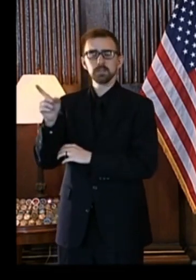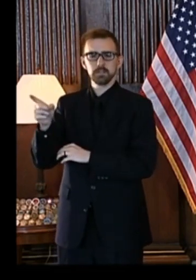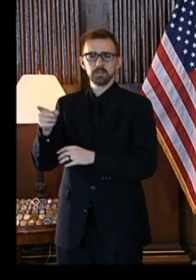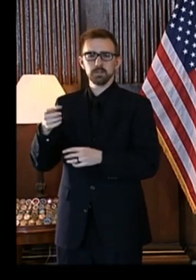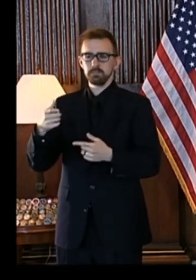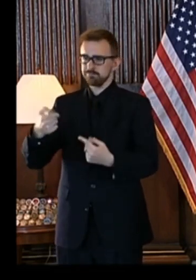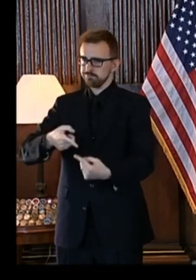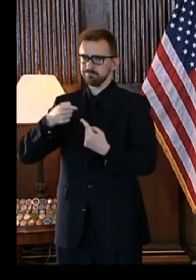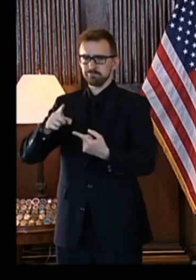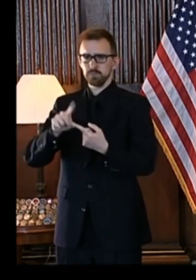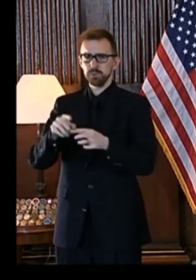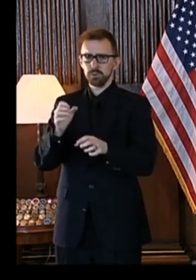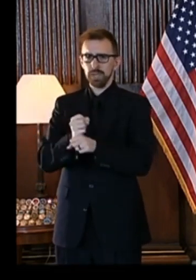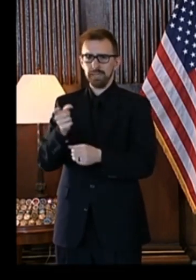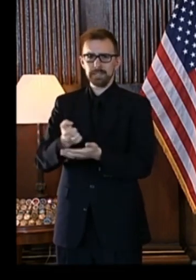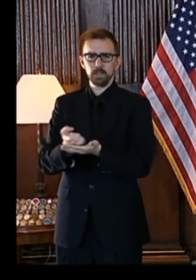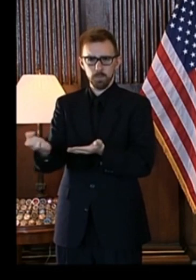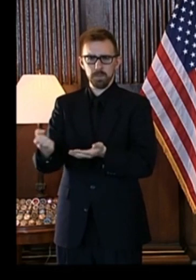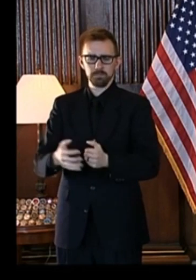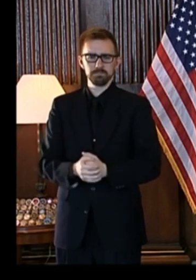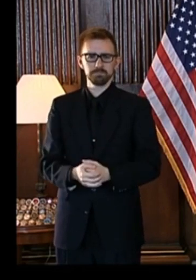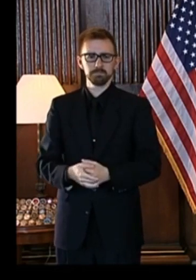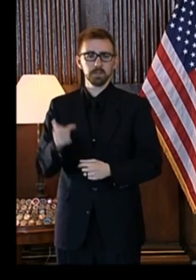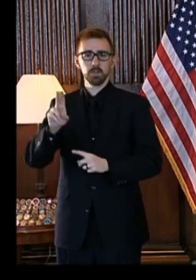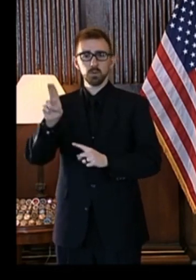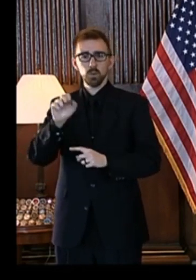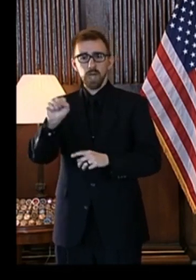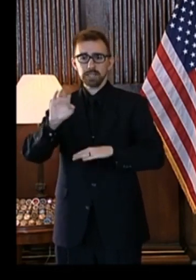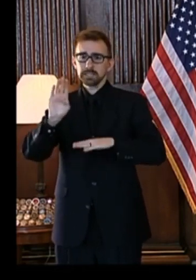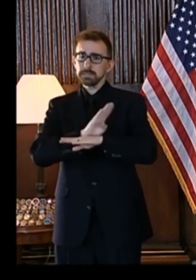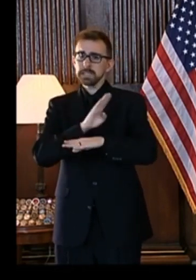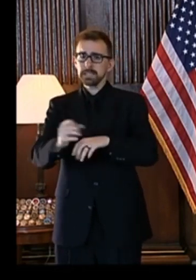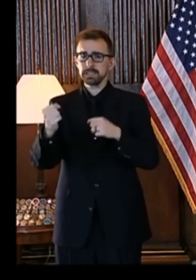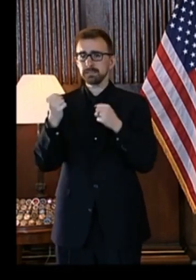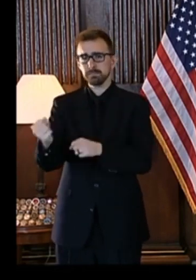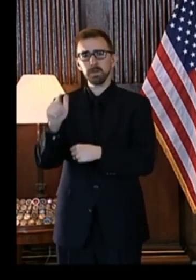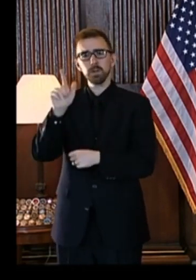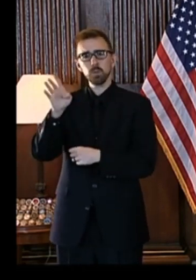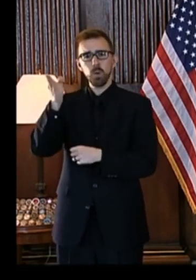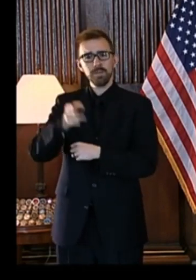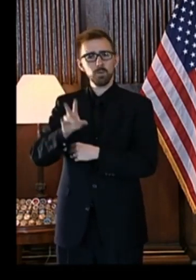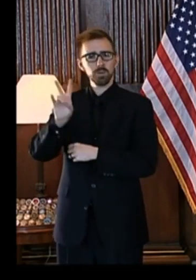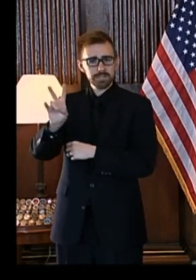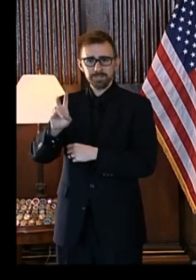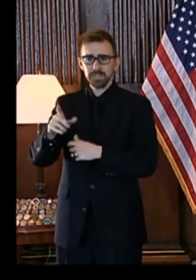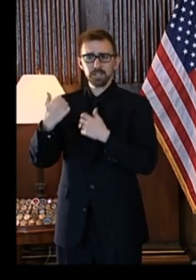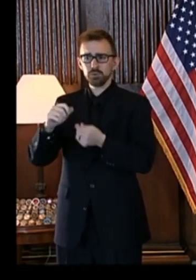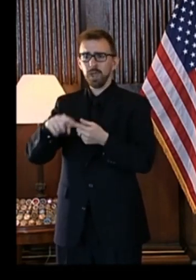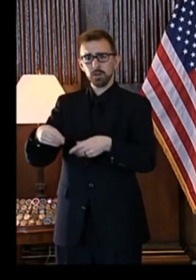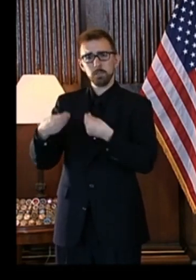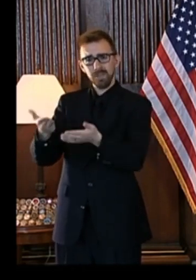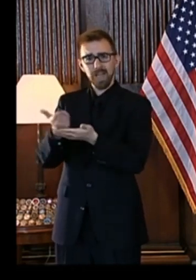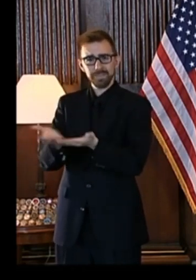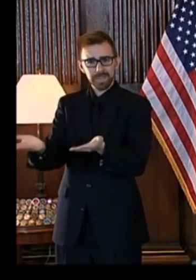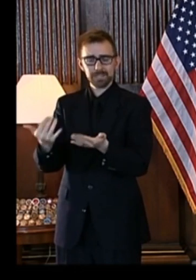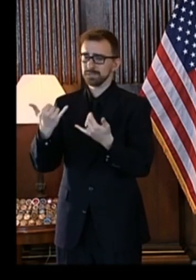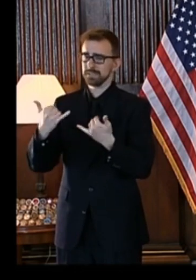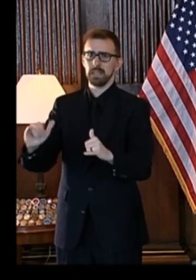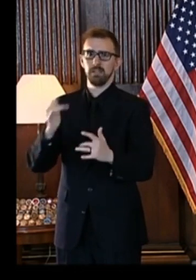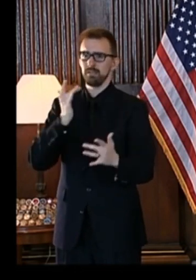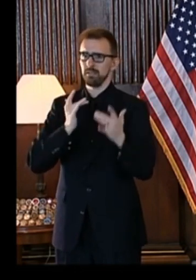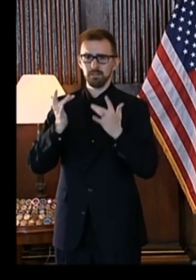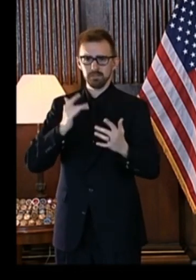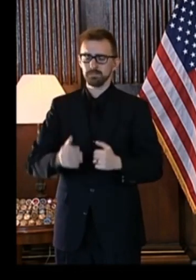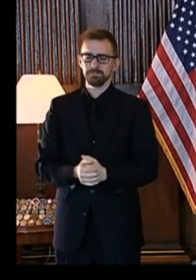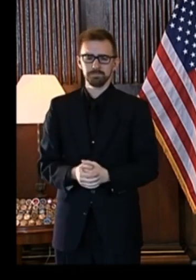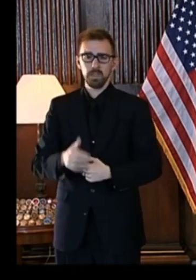equipment. You've got the industrial might of the United States on 24 hours, 7 days a week trying to provide these products. And